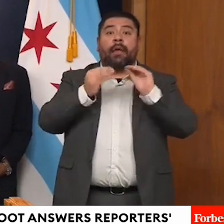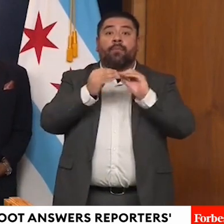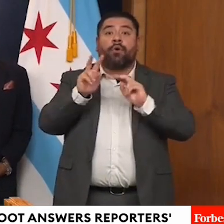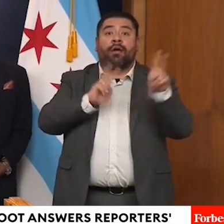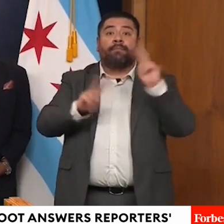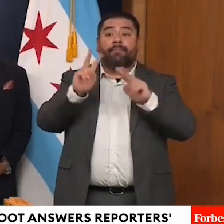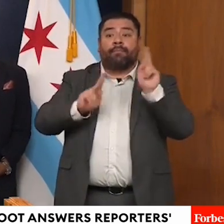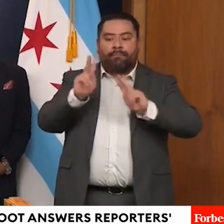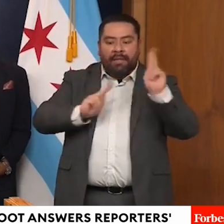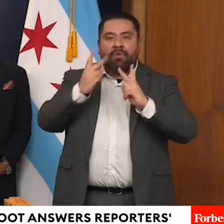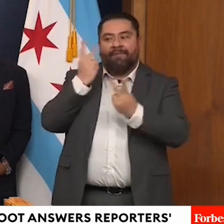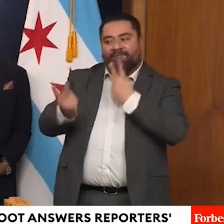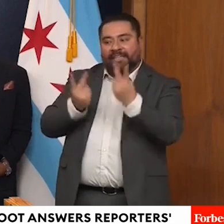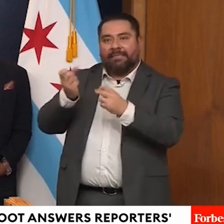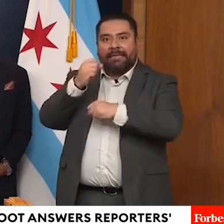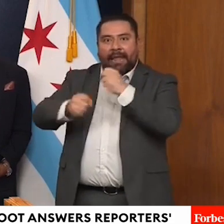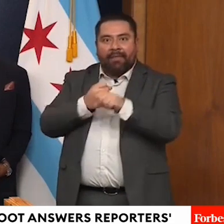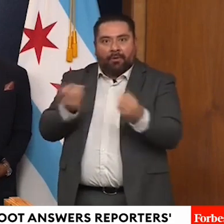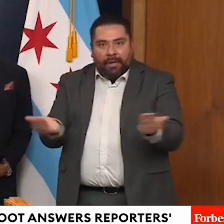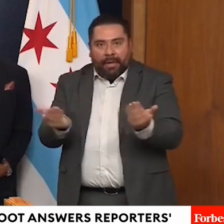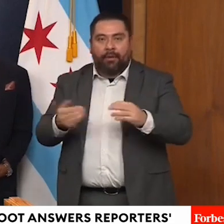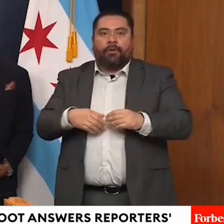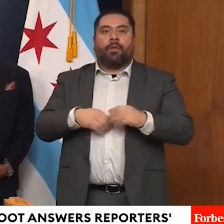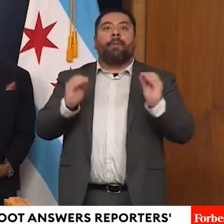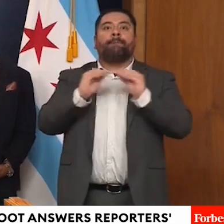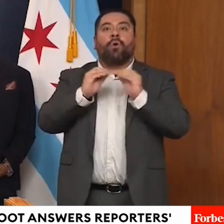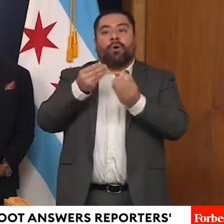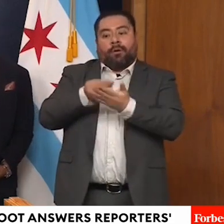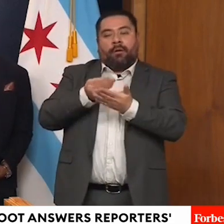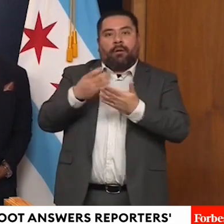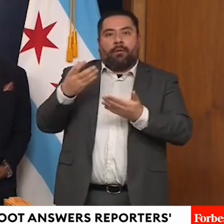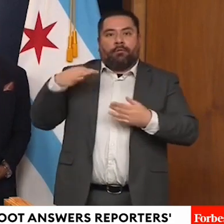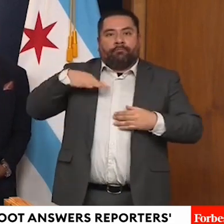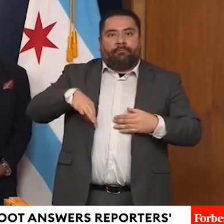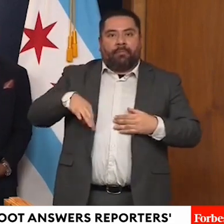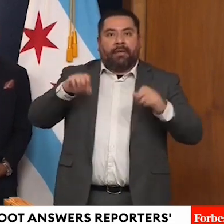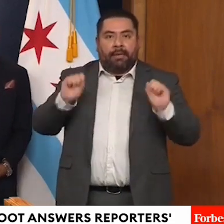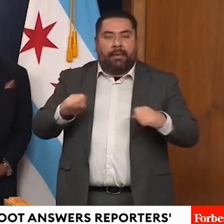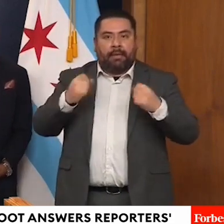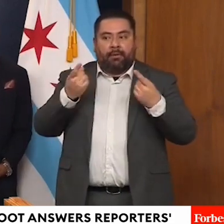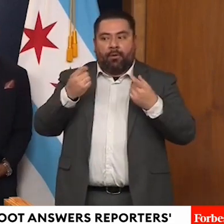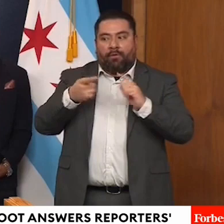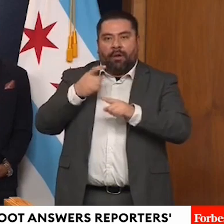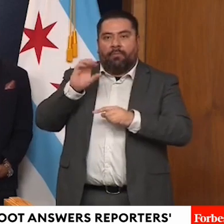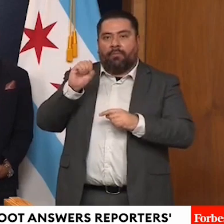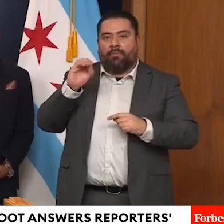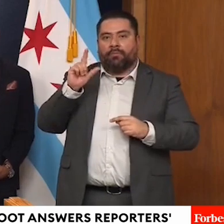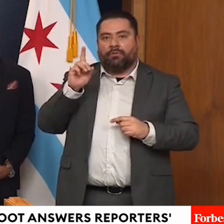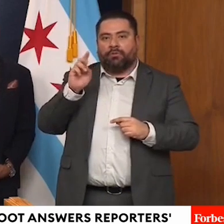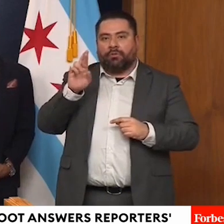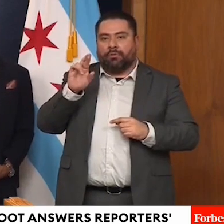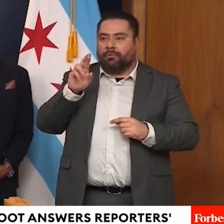our city every year, the amount of, I think, additional revenue opportunities that can be generated from Soldier Field, those